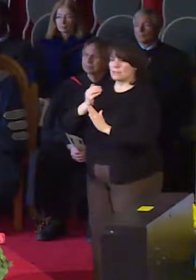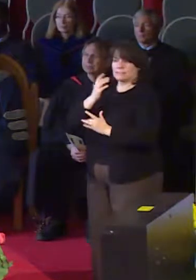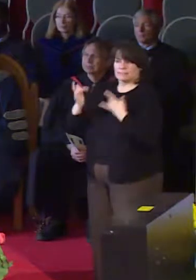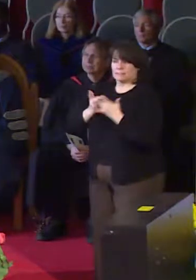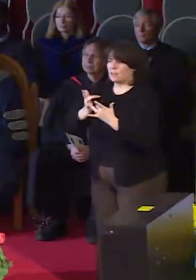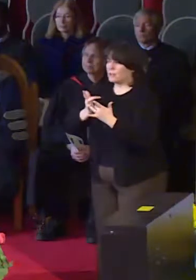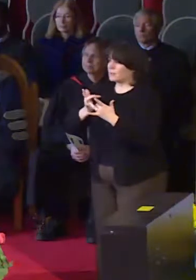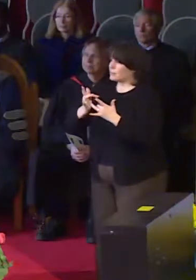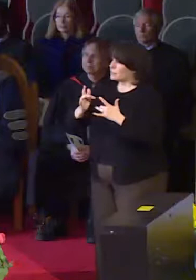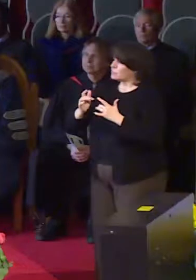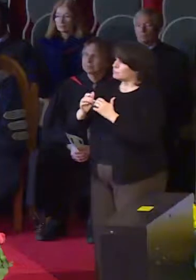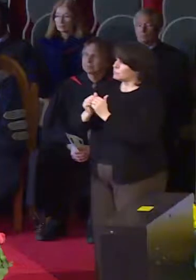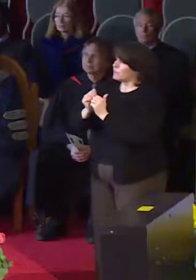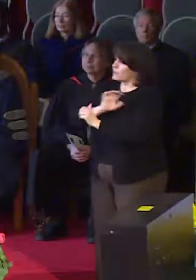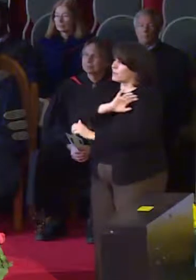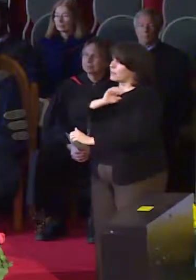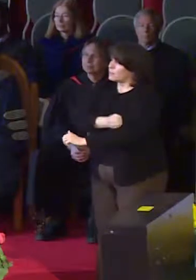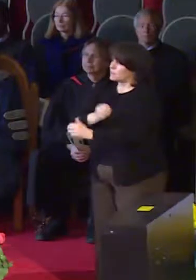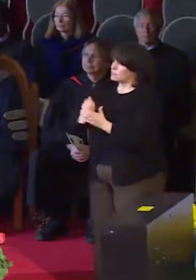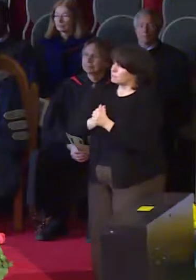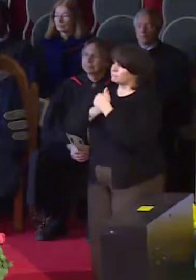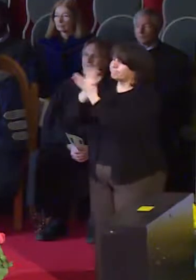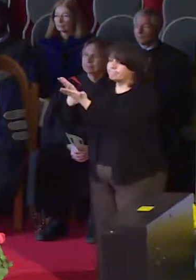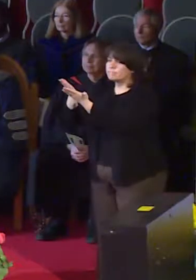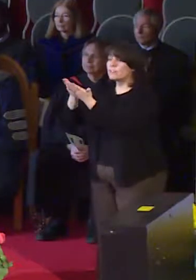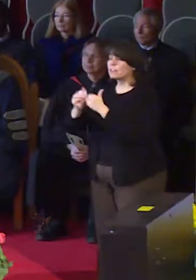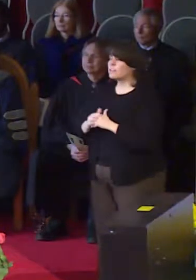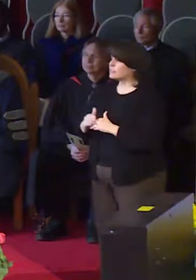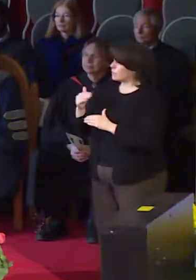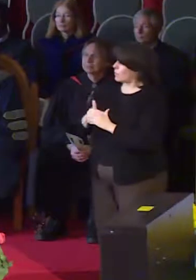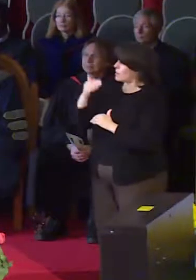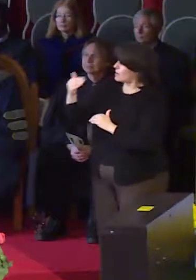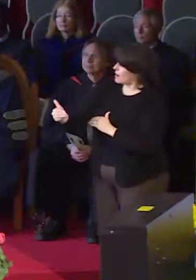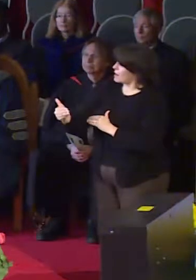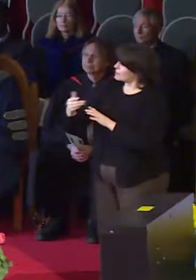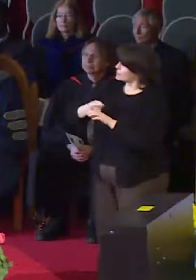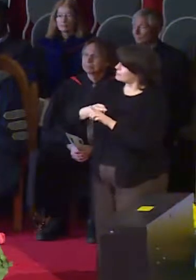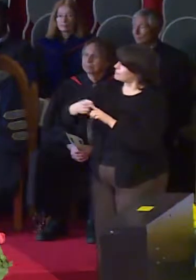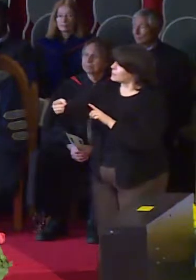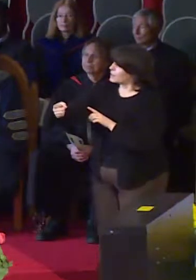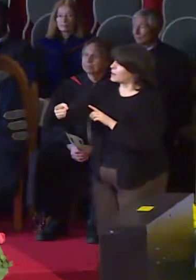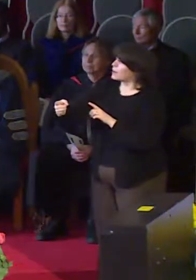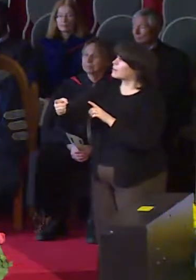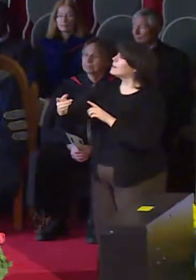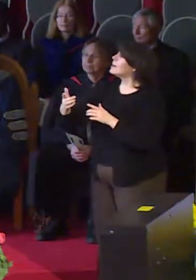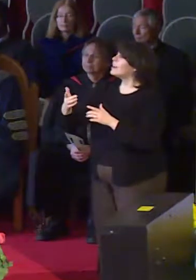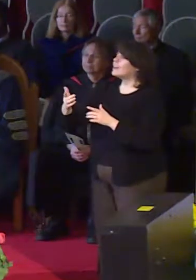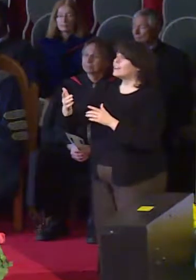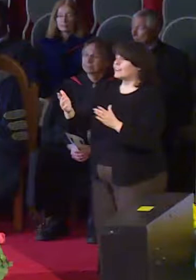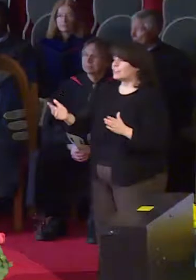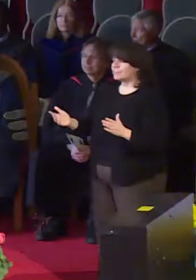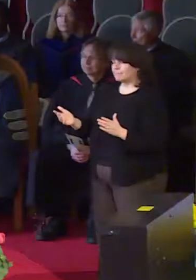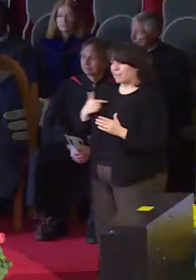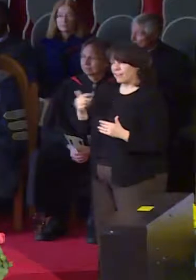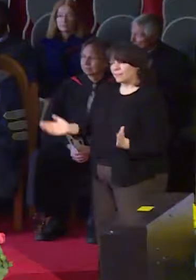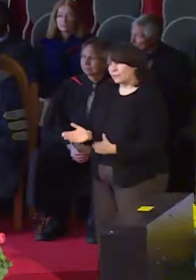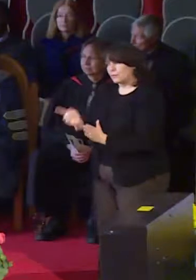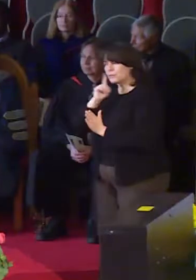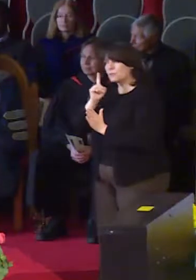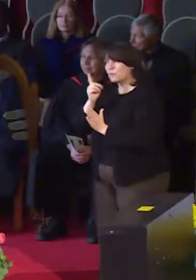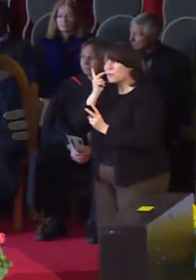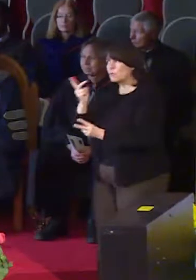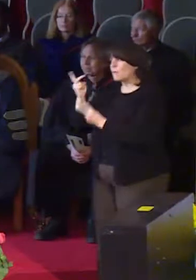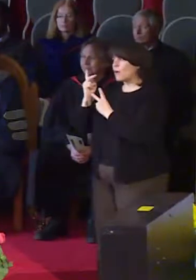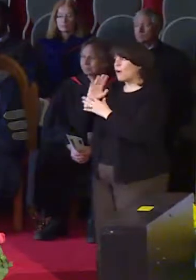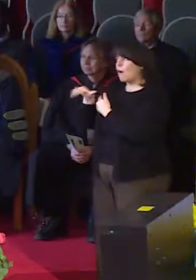ways, and in new and different ways. So as you enter this exciting next stage of your lives, I encourage you to draw on all of your University of